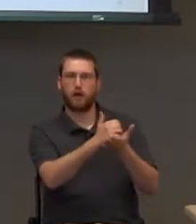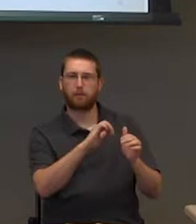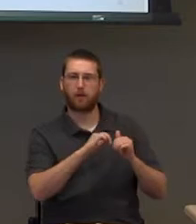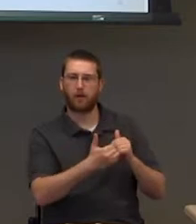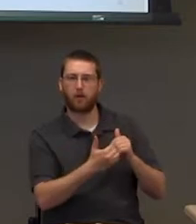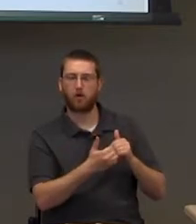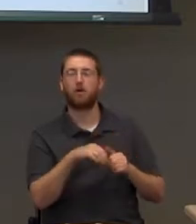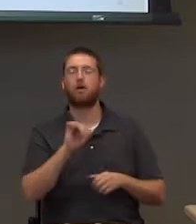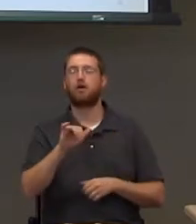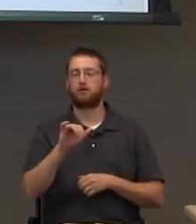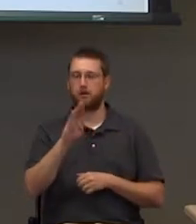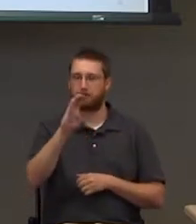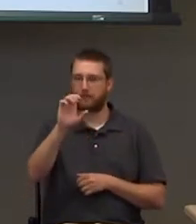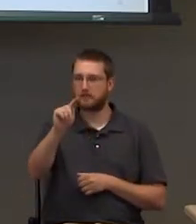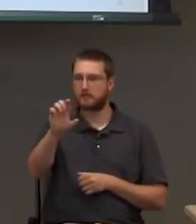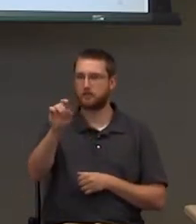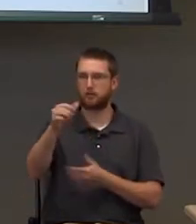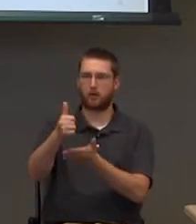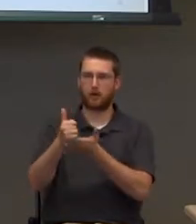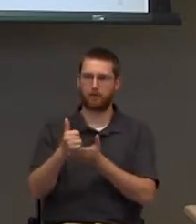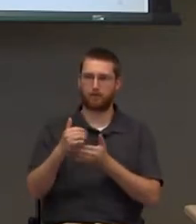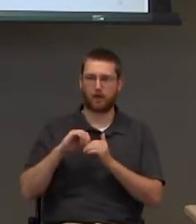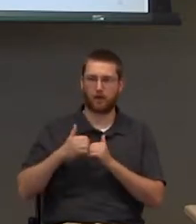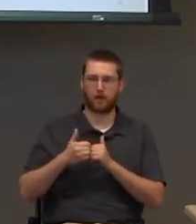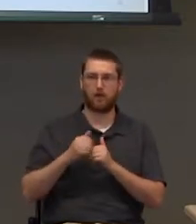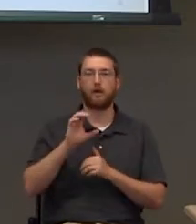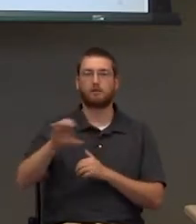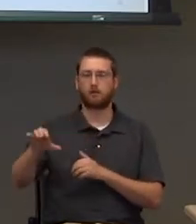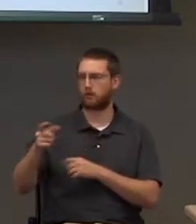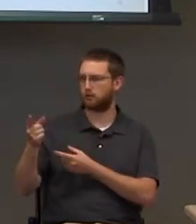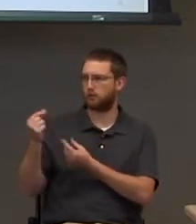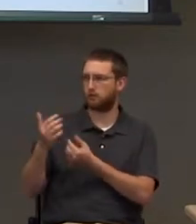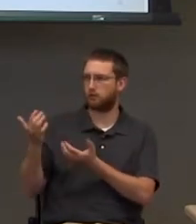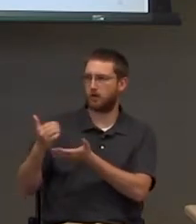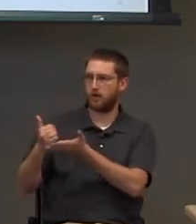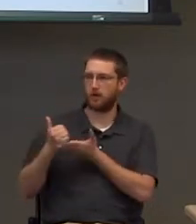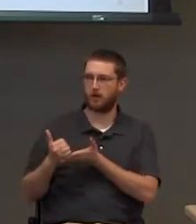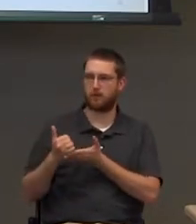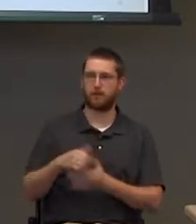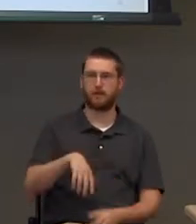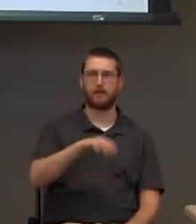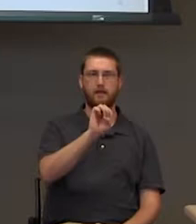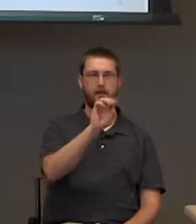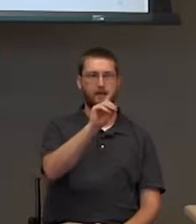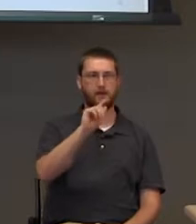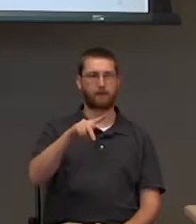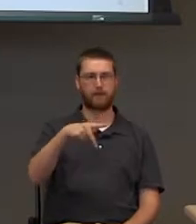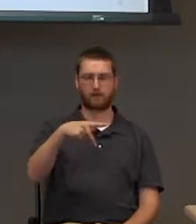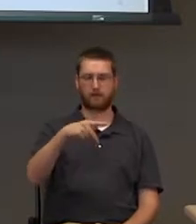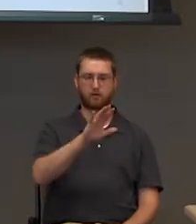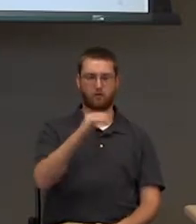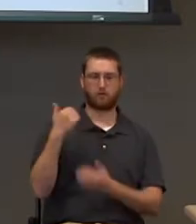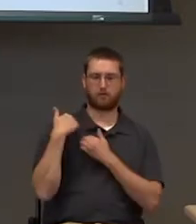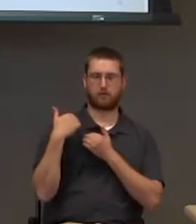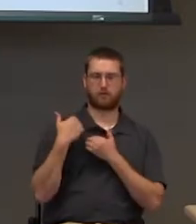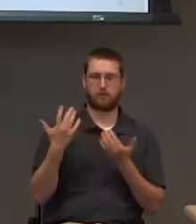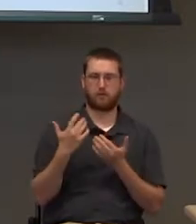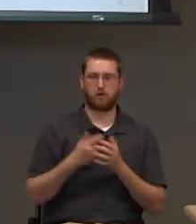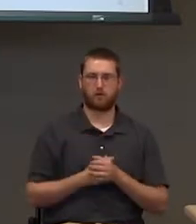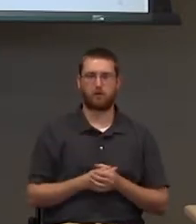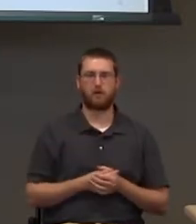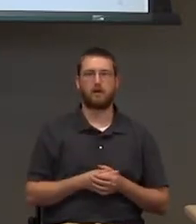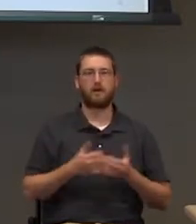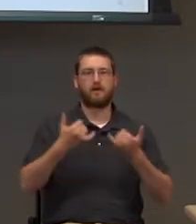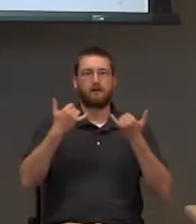Okay, BCTC, what can you do to help? All right, center, what's on your plate? All right, economic development, what's your responsibility? And so that's